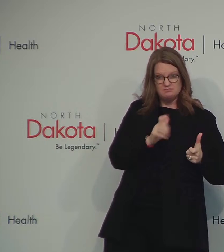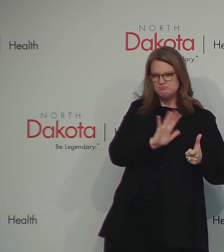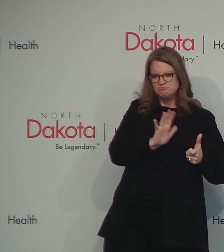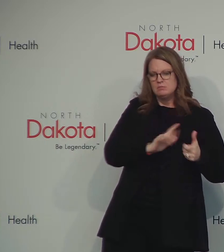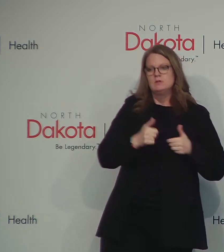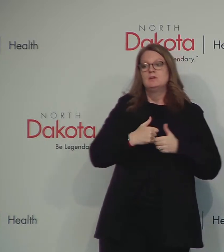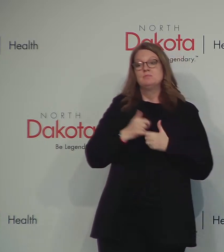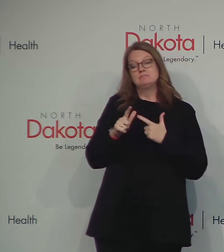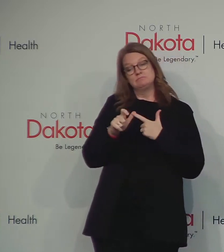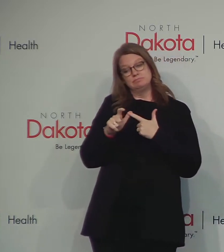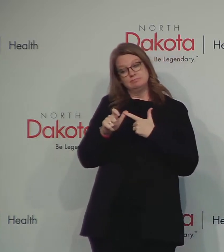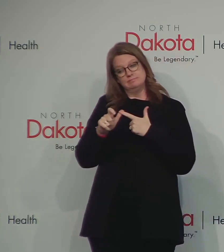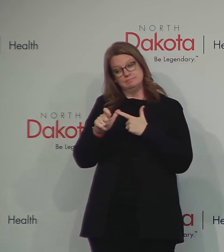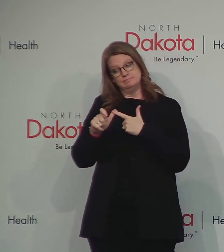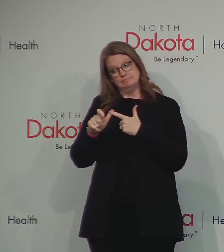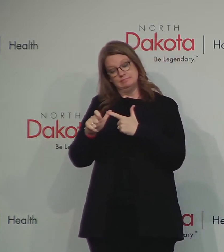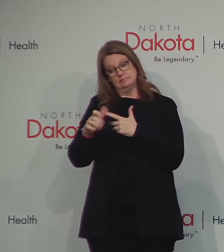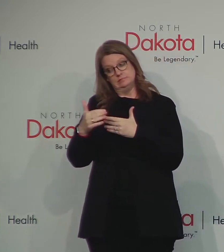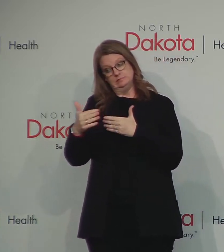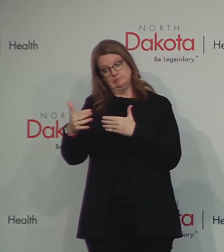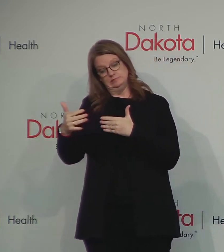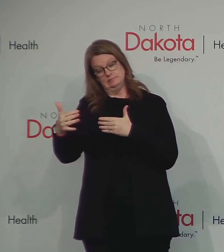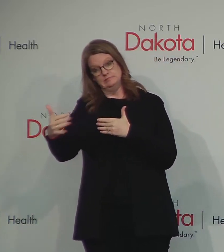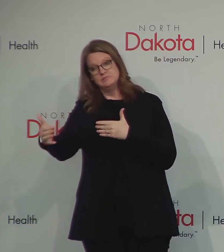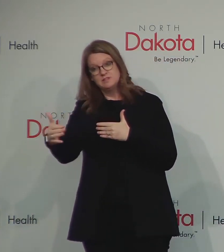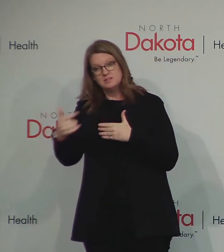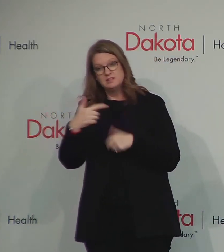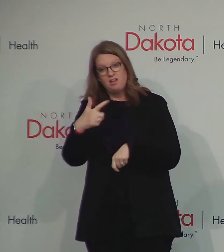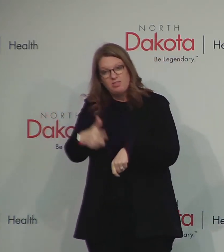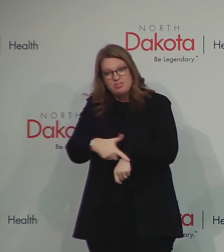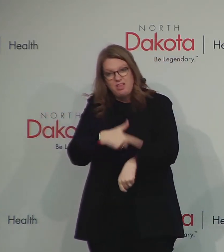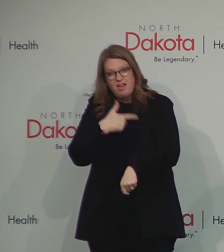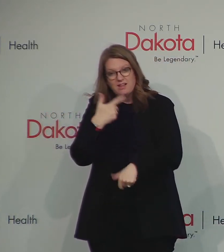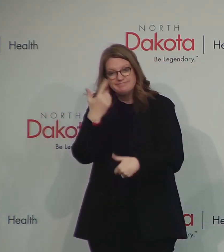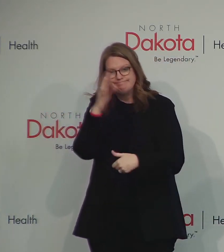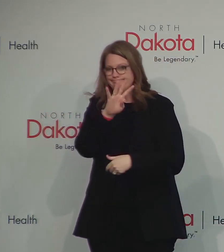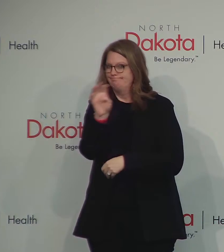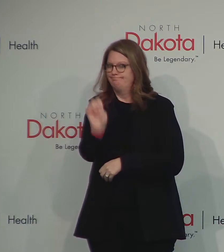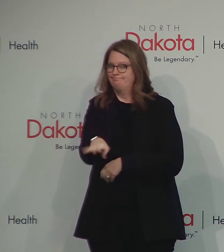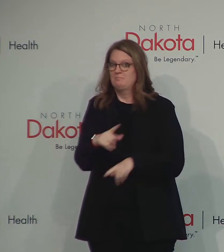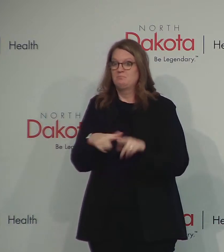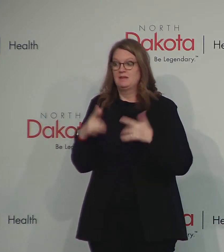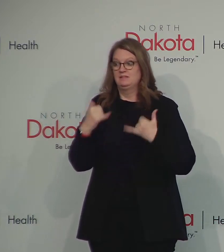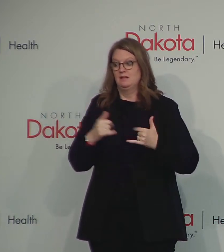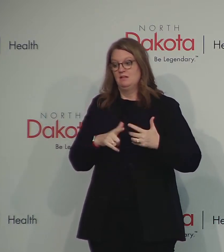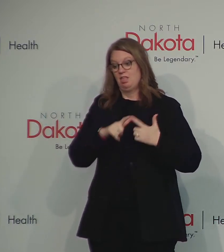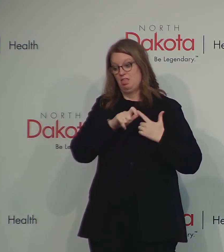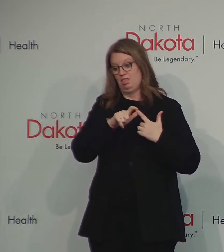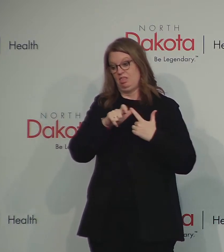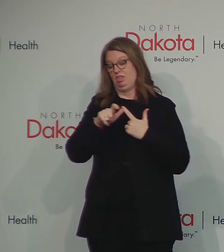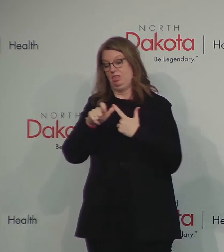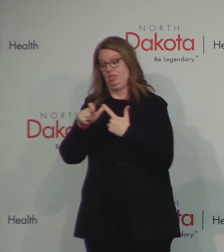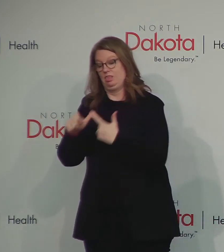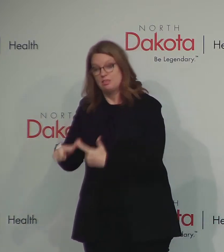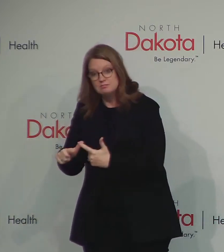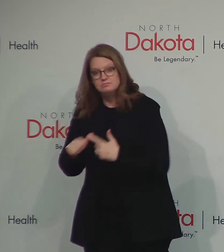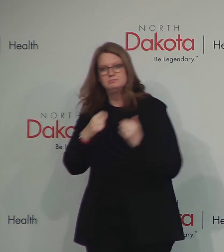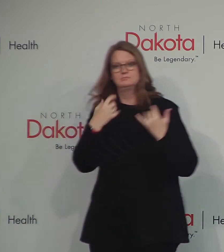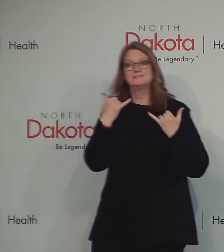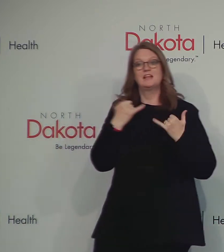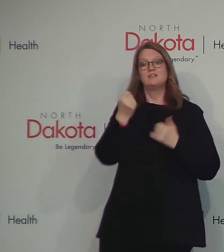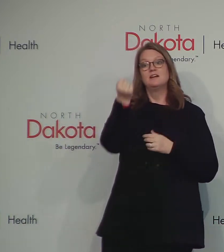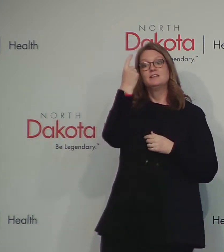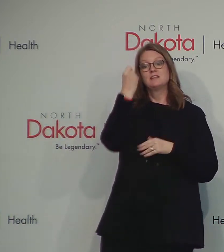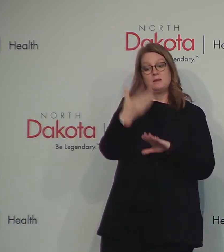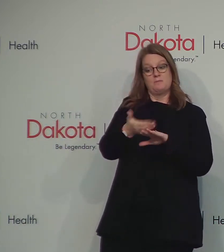But we didn't know how long that marathon was going to be. We started running, we started preparing before